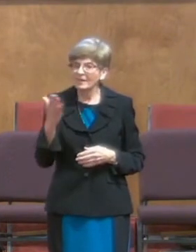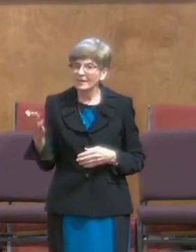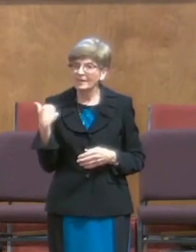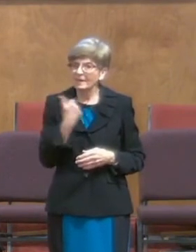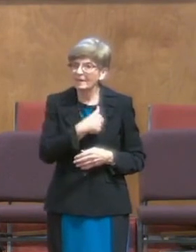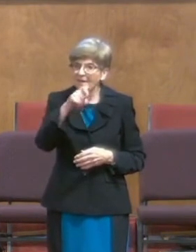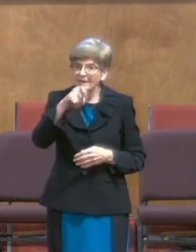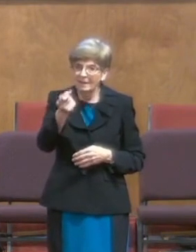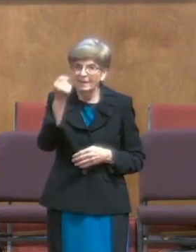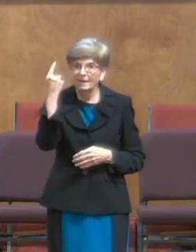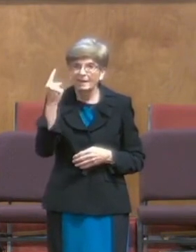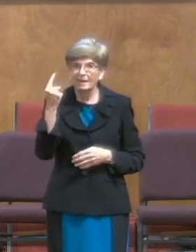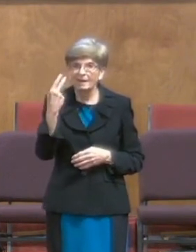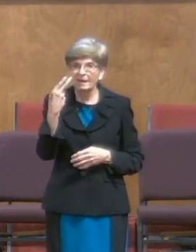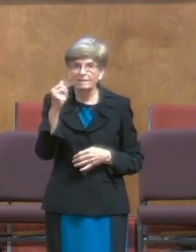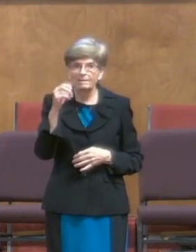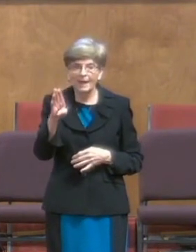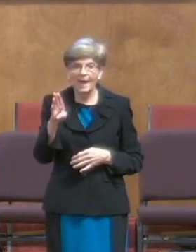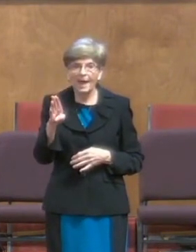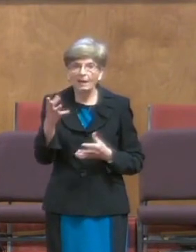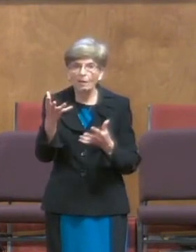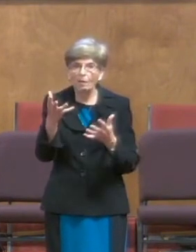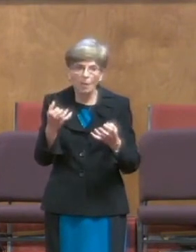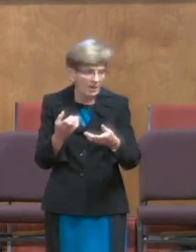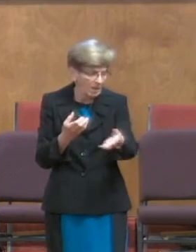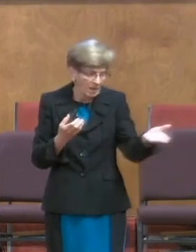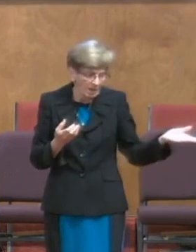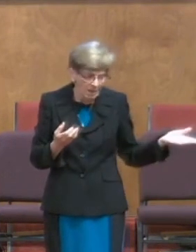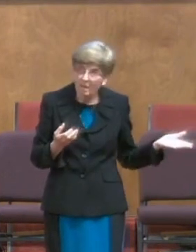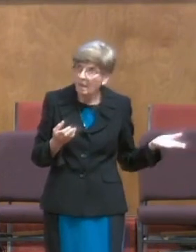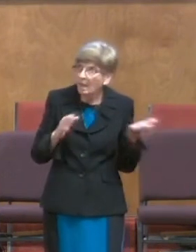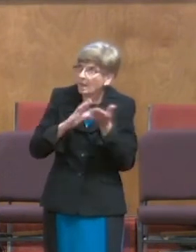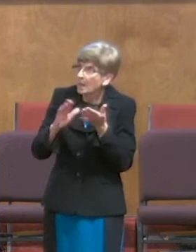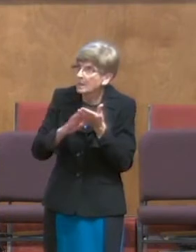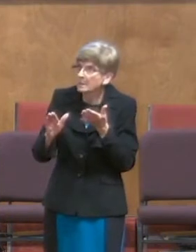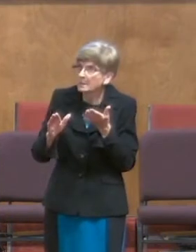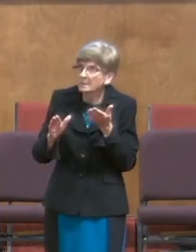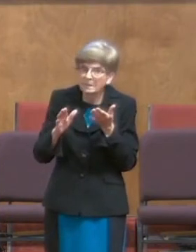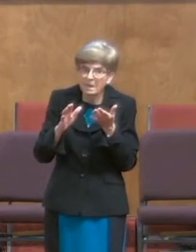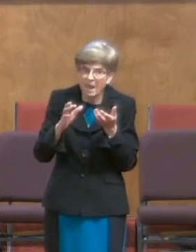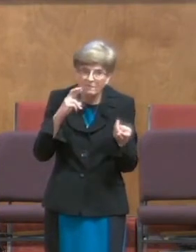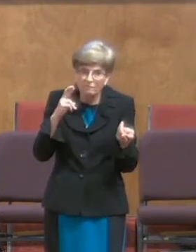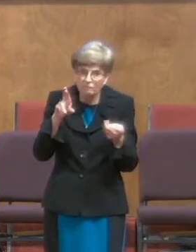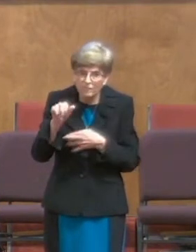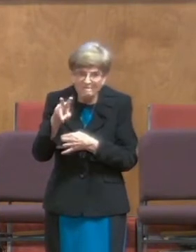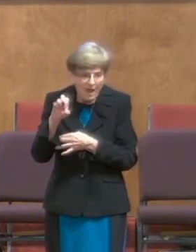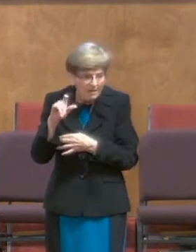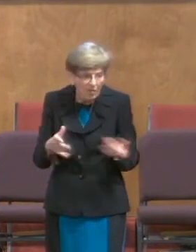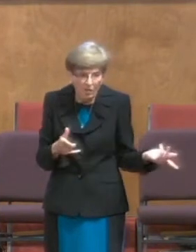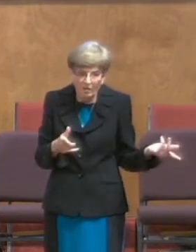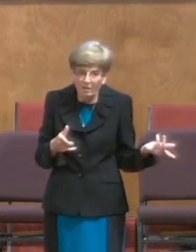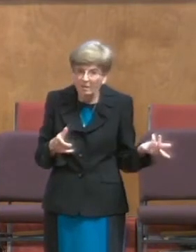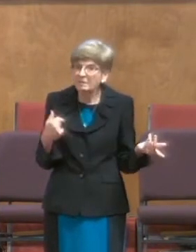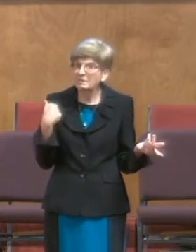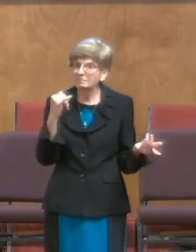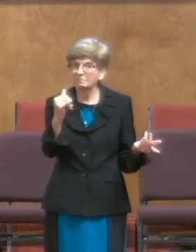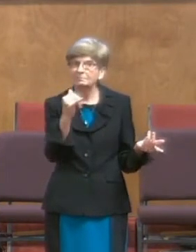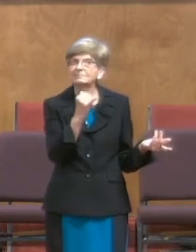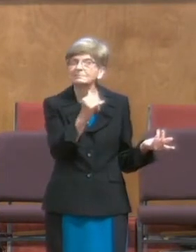to understand. Habakkuk desired cleansing and revival just like we should. We should desire cleansing and